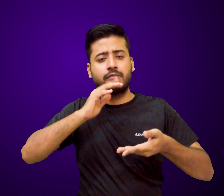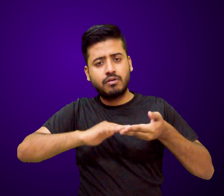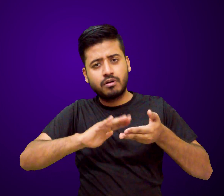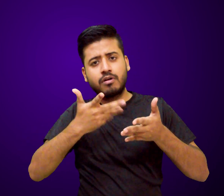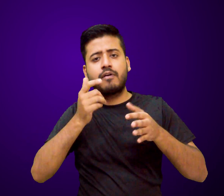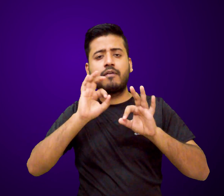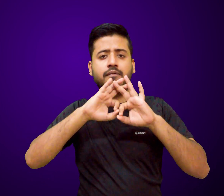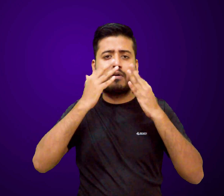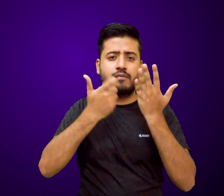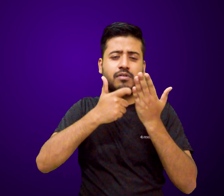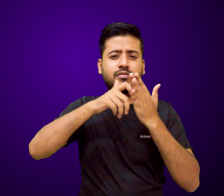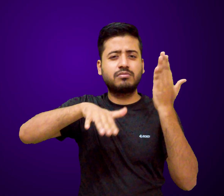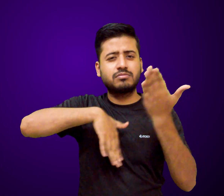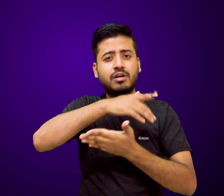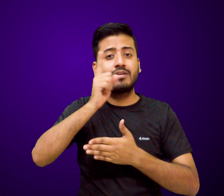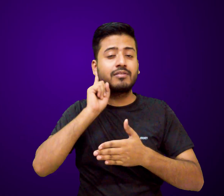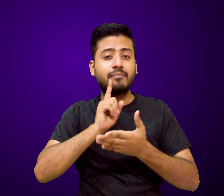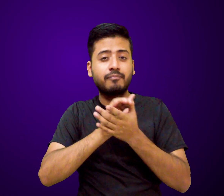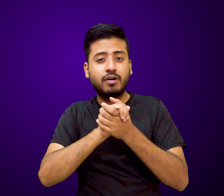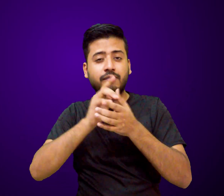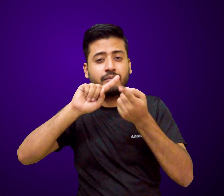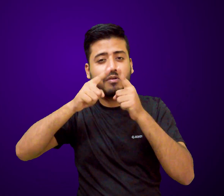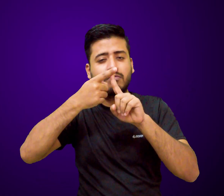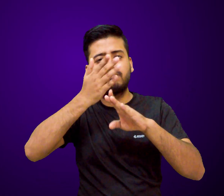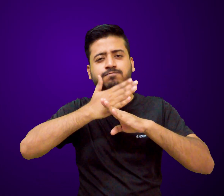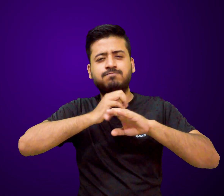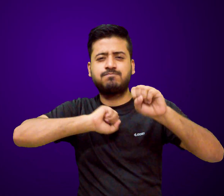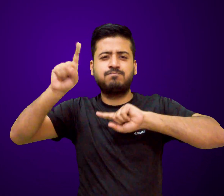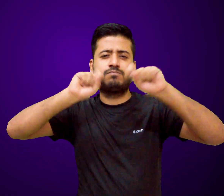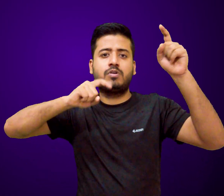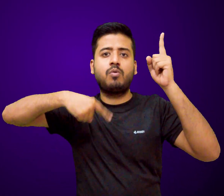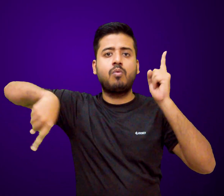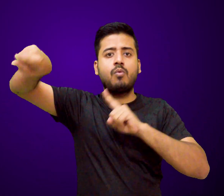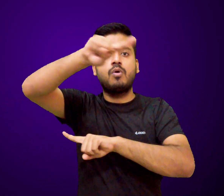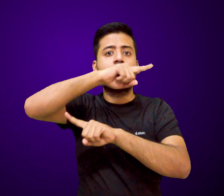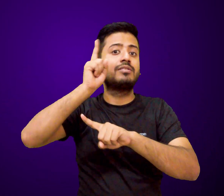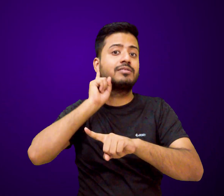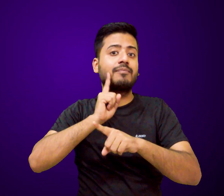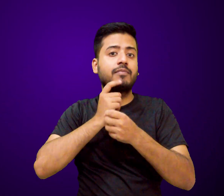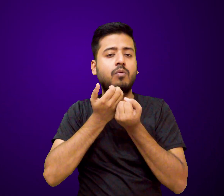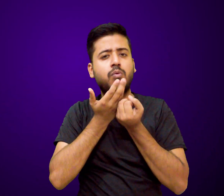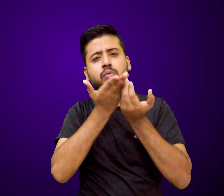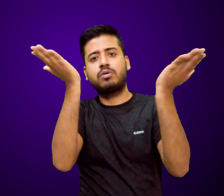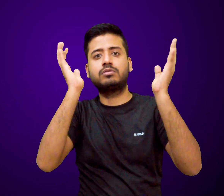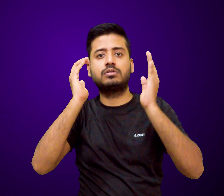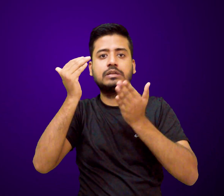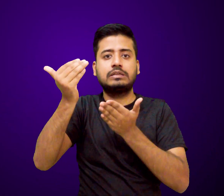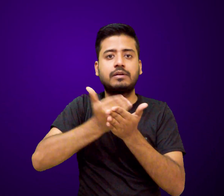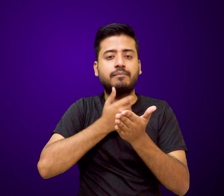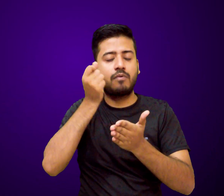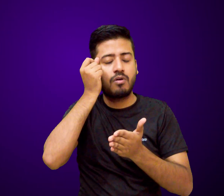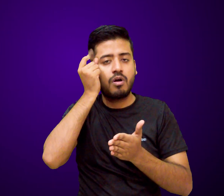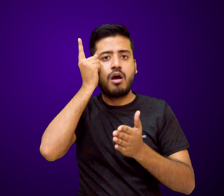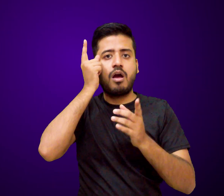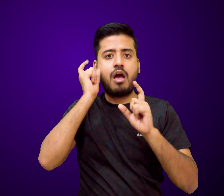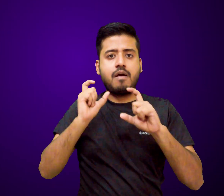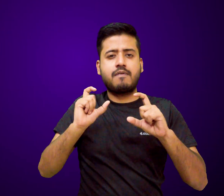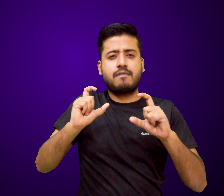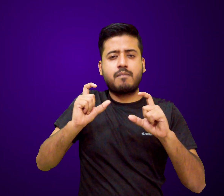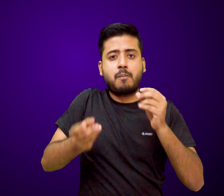Safety. Eating potatoes with sprouts or green parts should be avoided, as they can be more toxic. Storage.